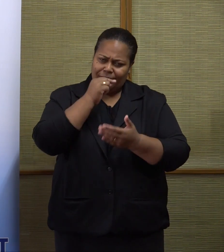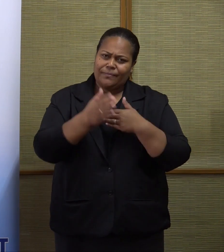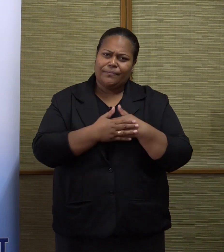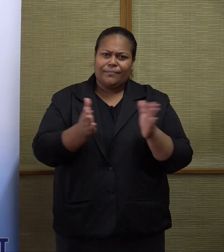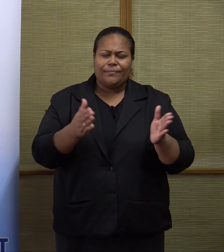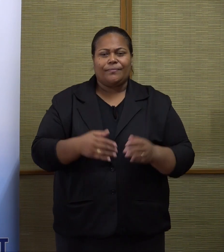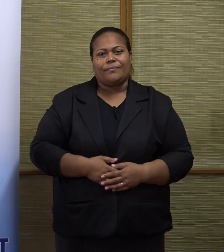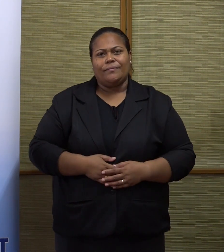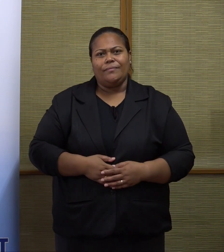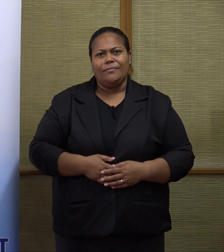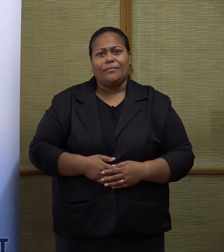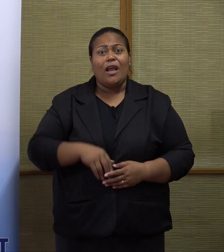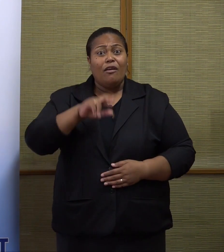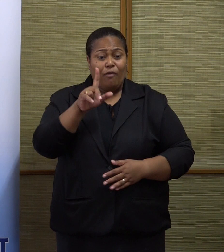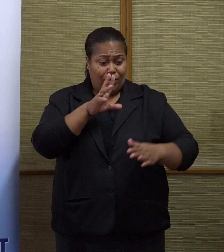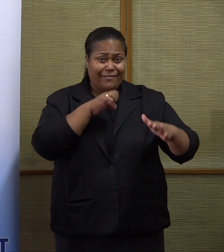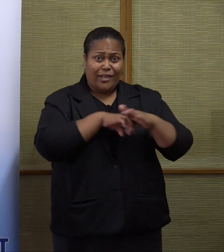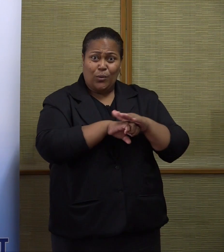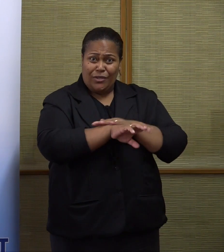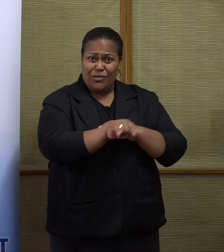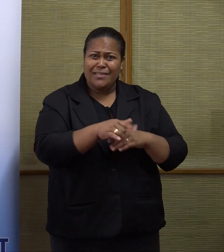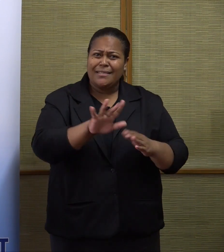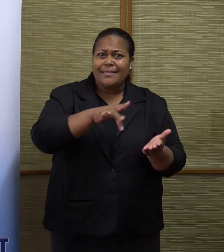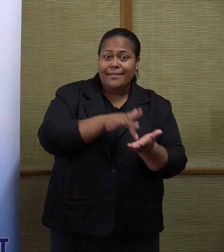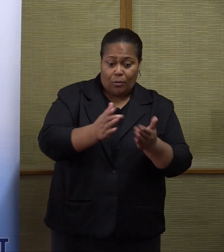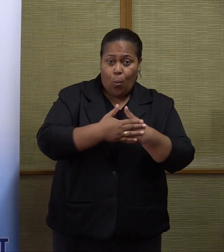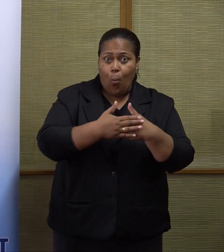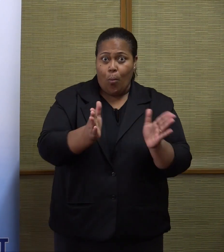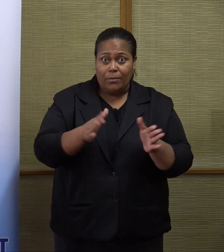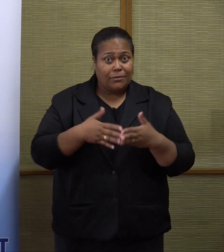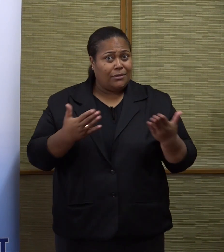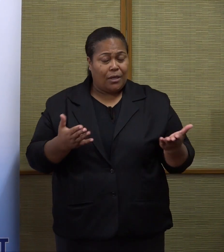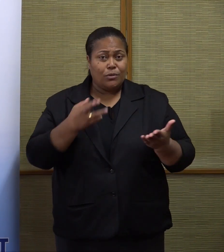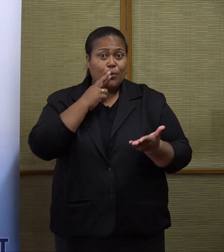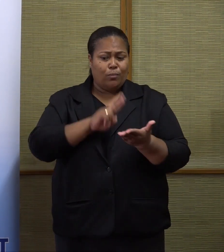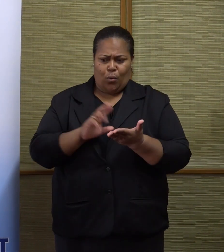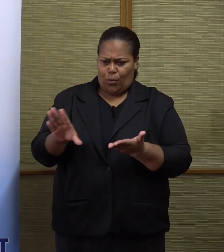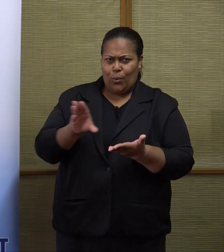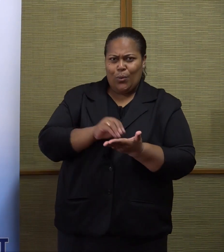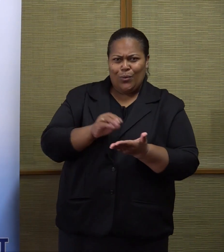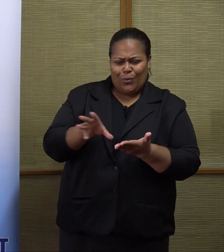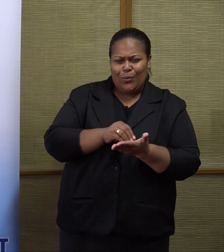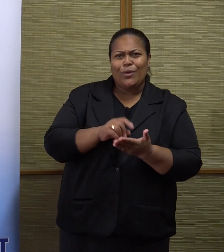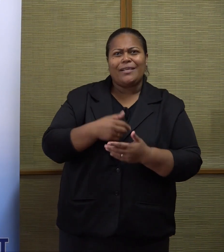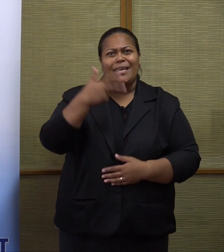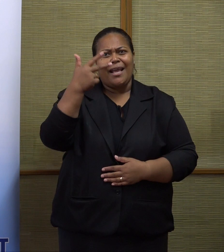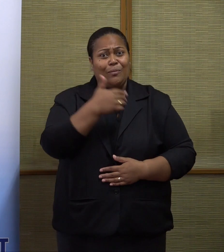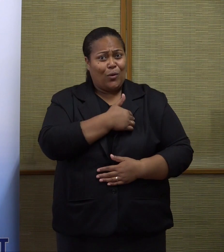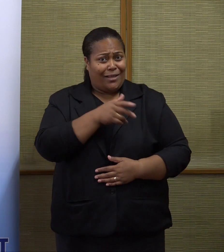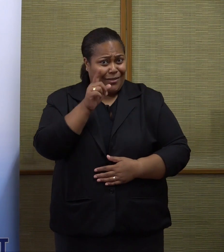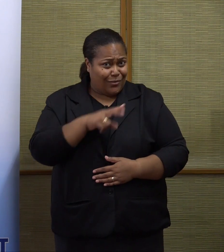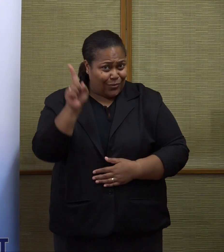to give you a breakdown, the evacuation center that are currently open as of our report, 8 o'clock this morning. In the